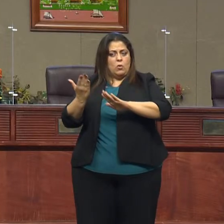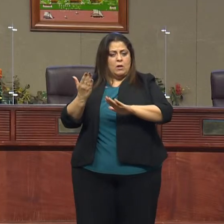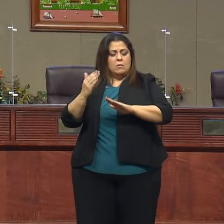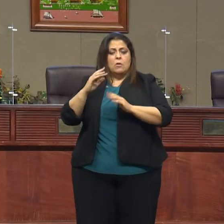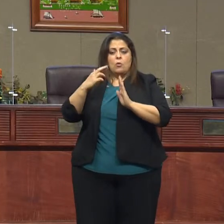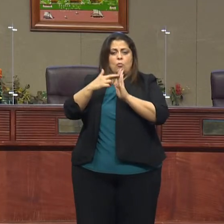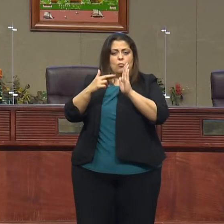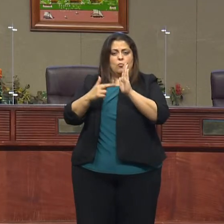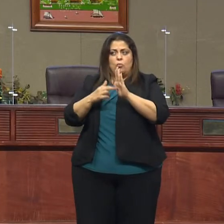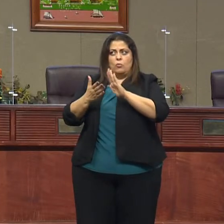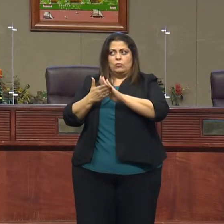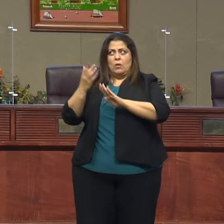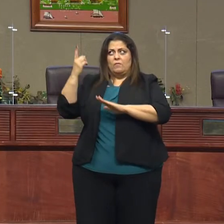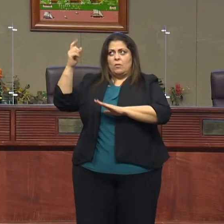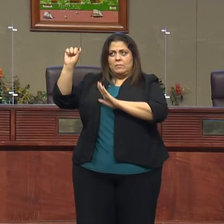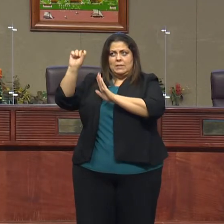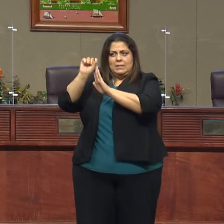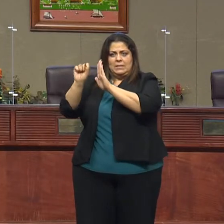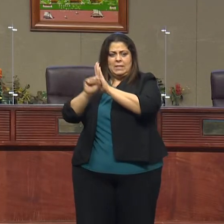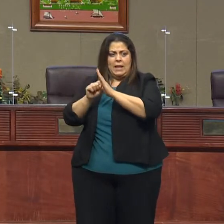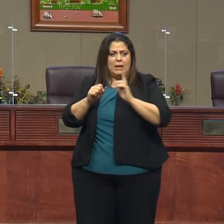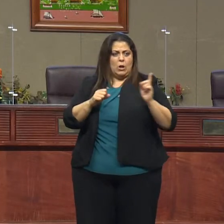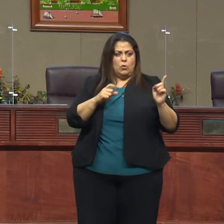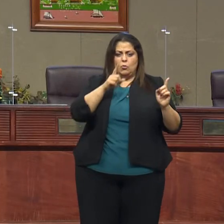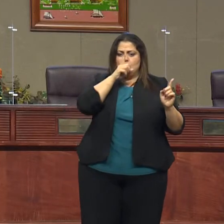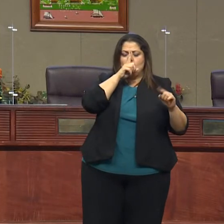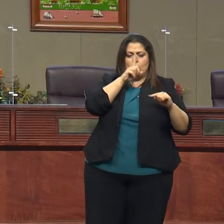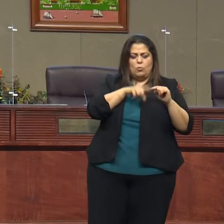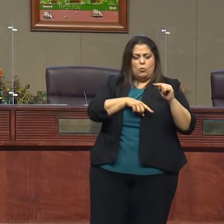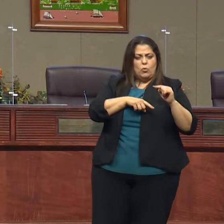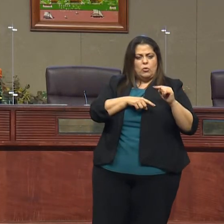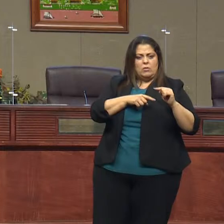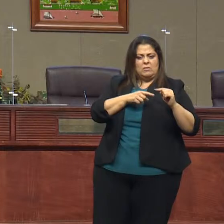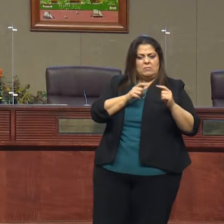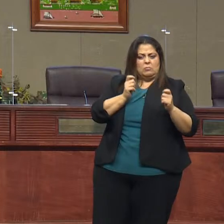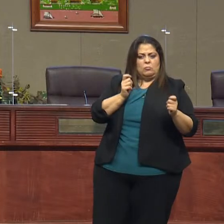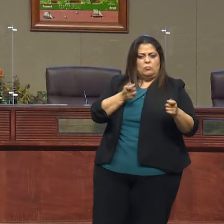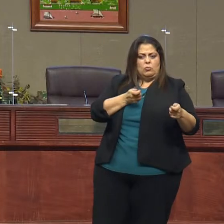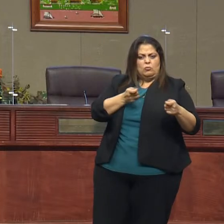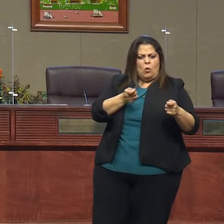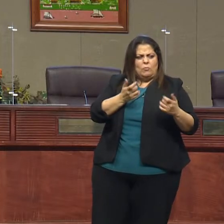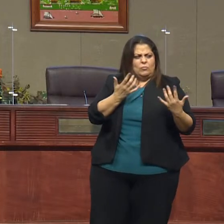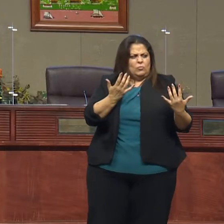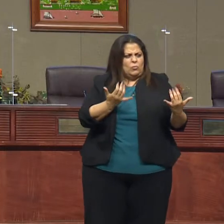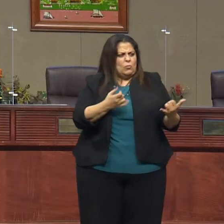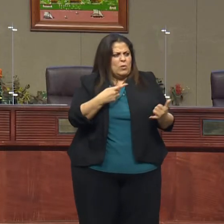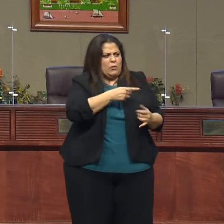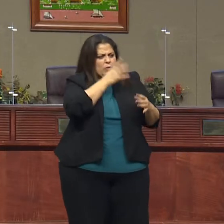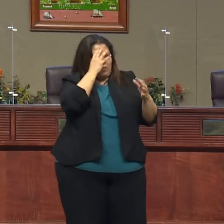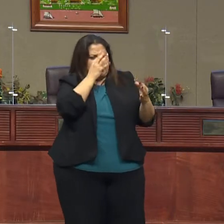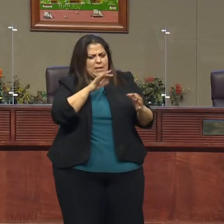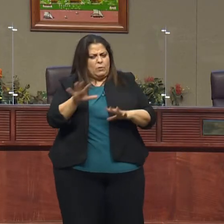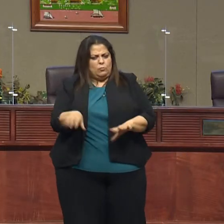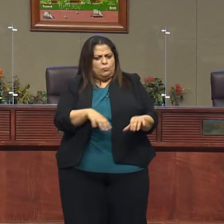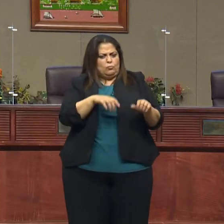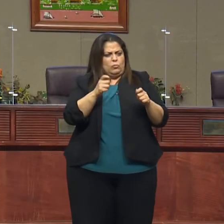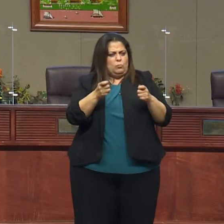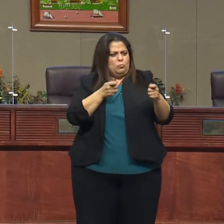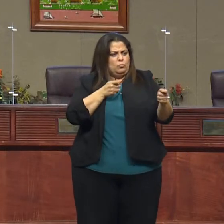rules were coming from the state level and there wasn't much you could do about it. So what has changed now that you've decided to kind of take control